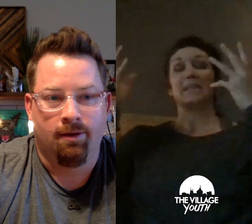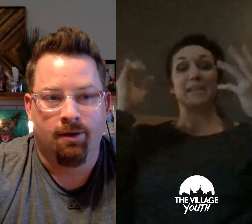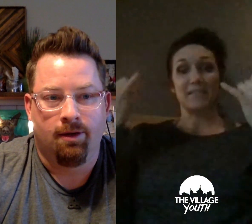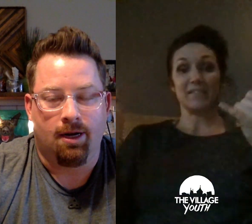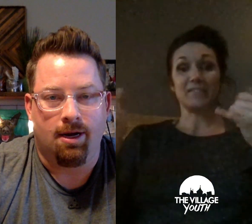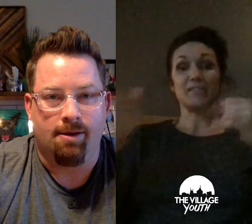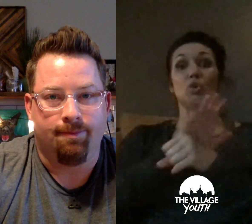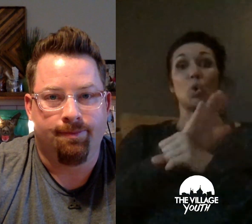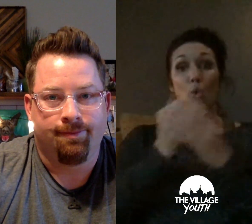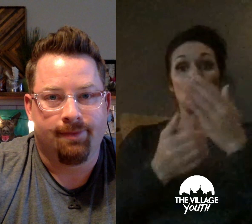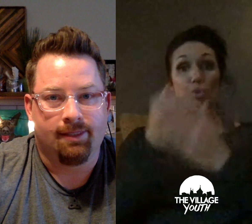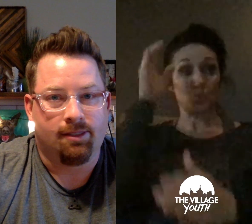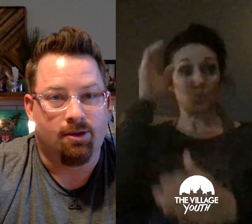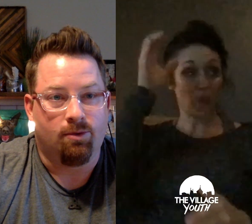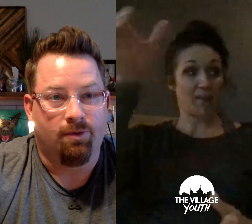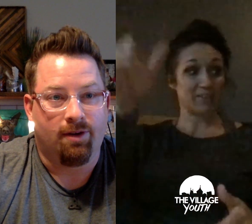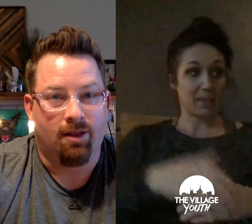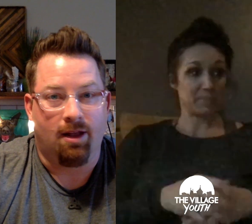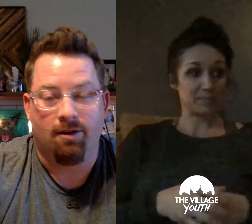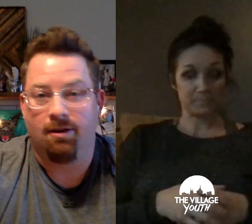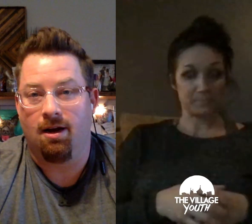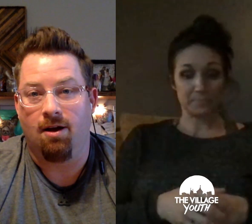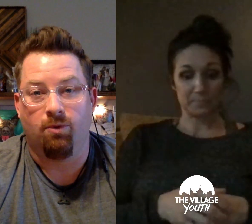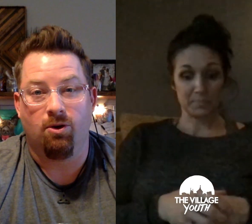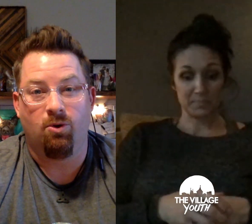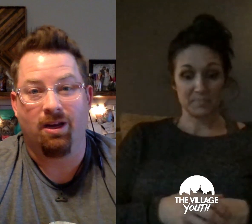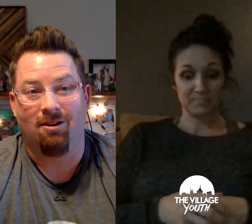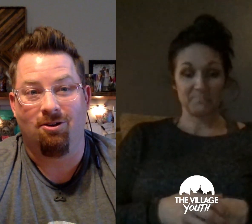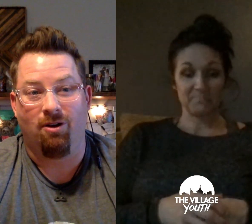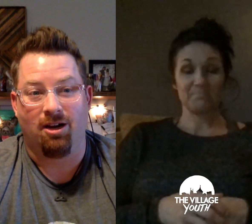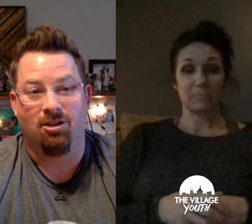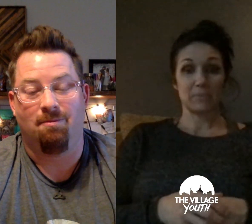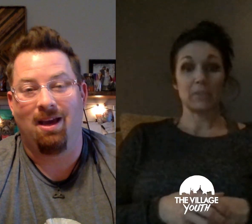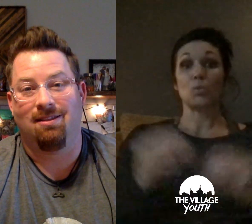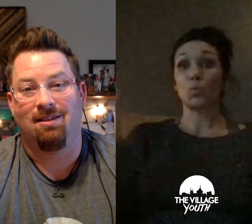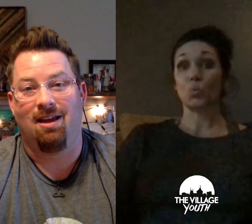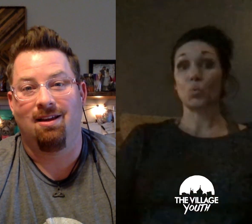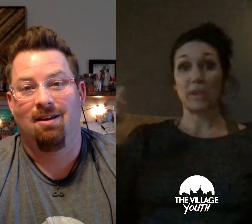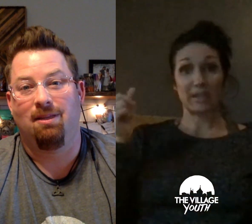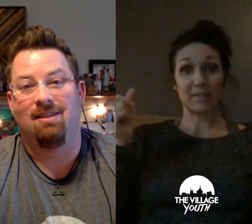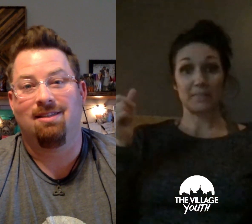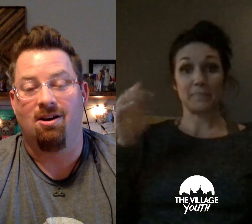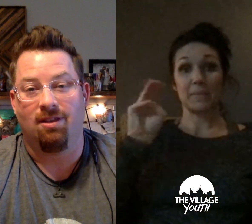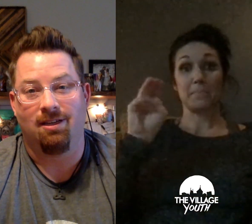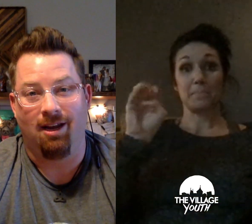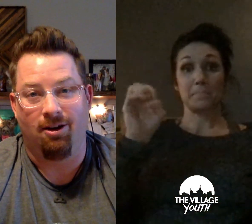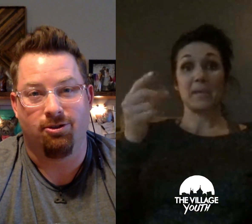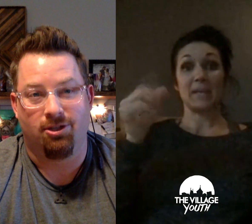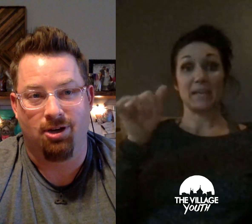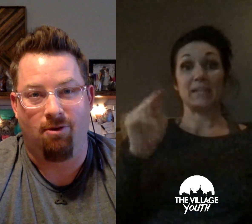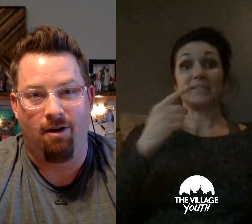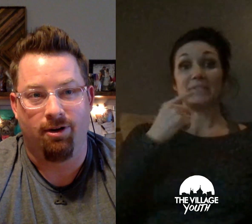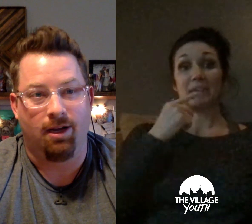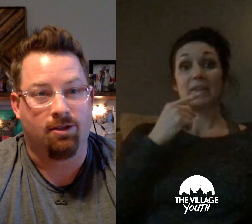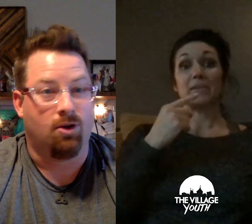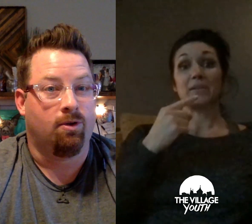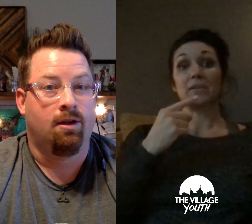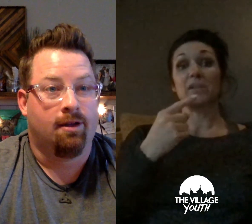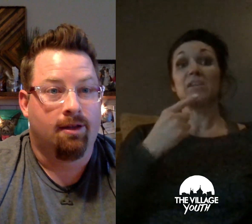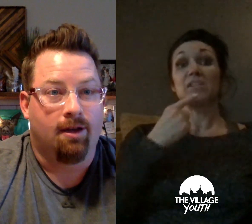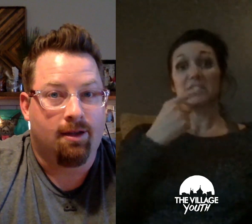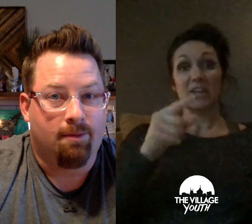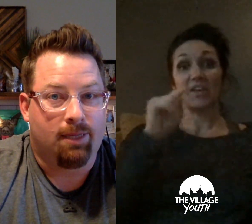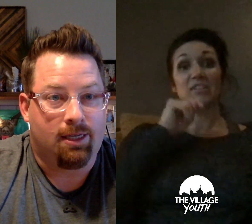thing. So we'll figure that out. Real quick correction. Megan said, please tell the teenagers to shower every day.